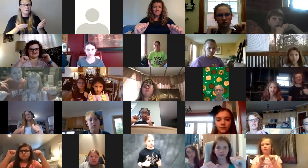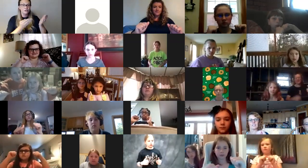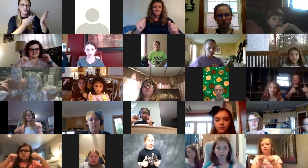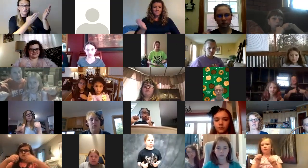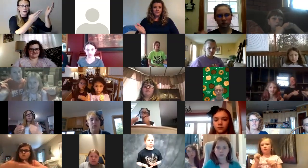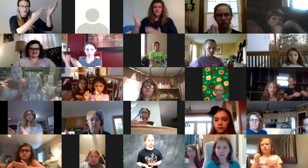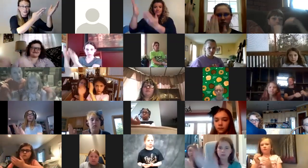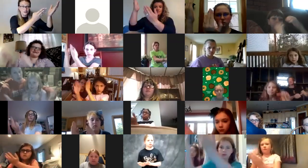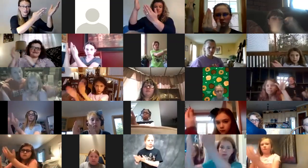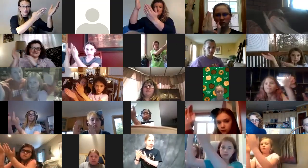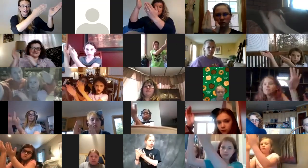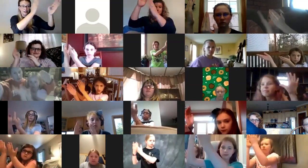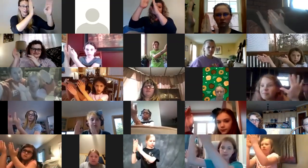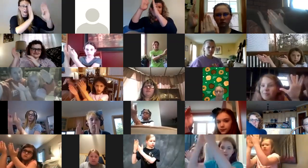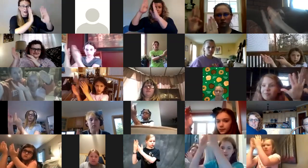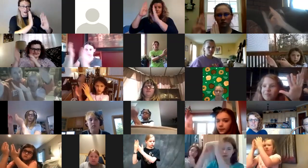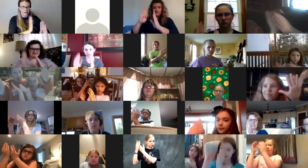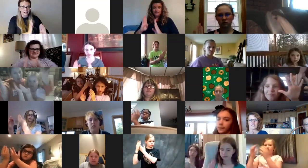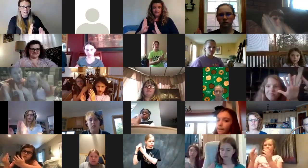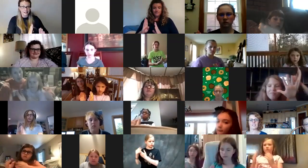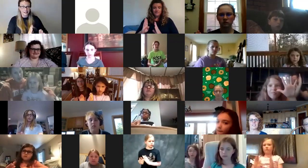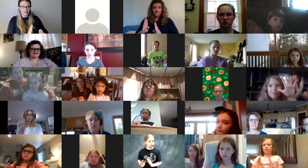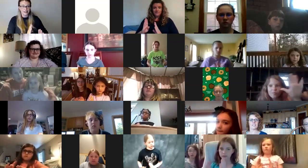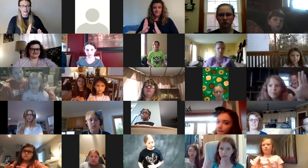to serve God